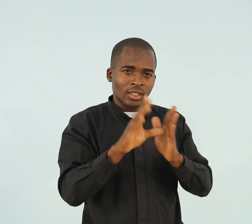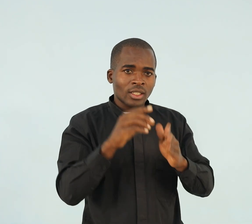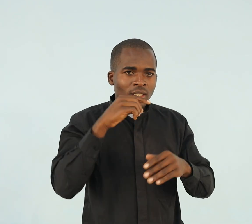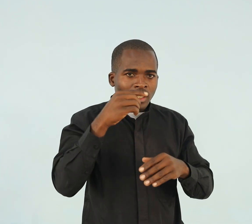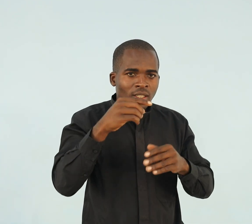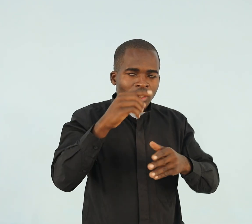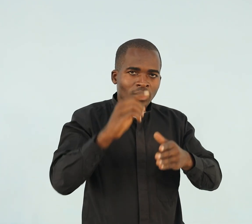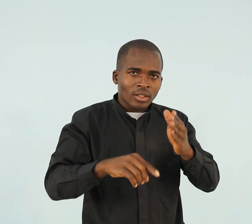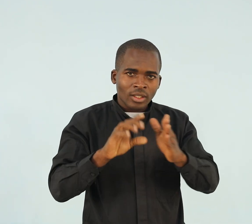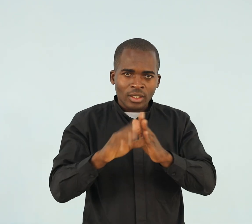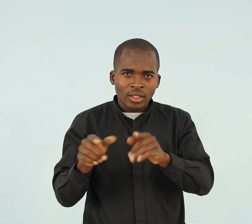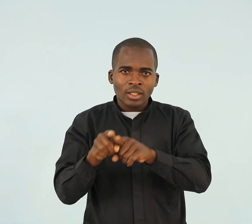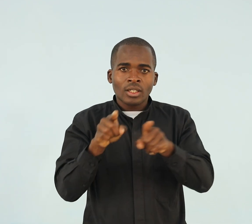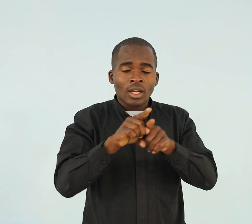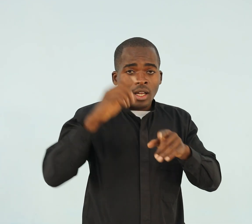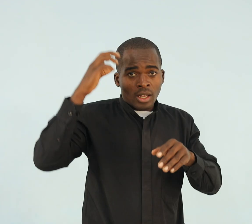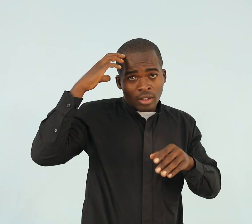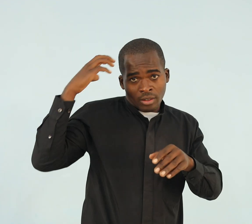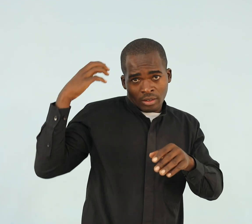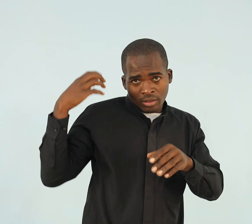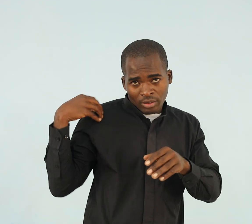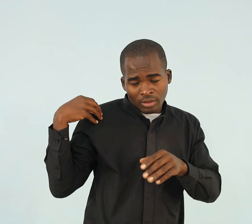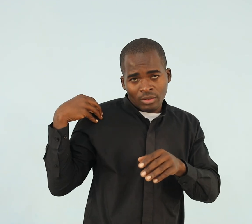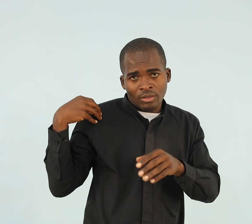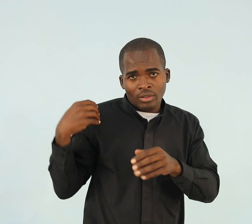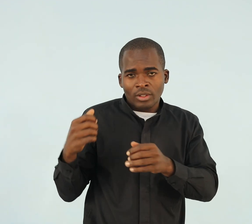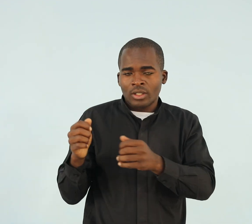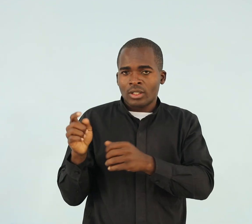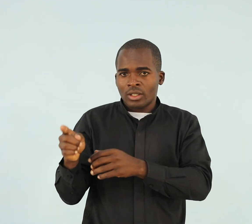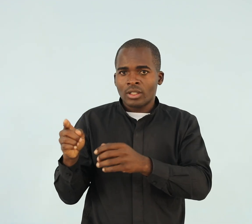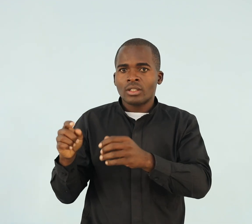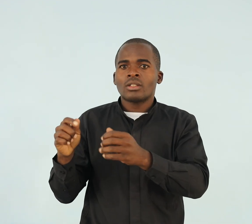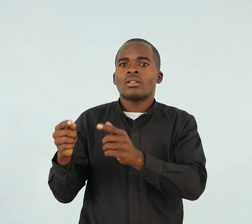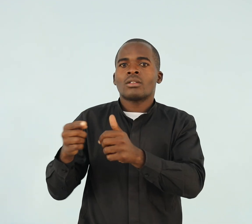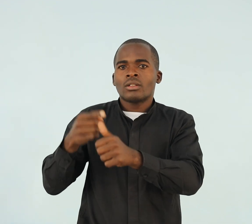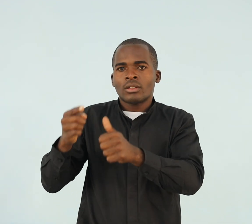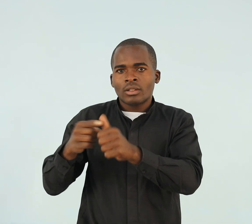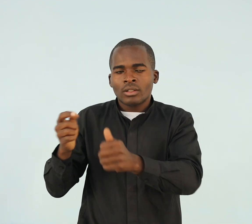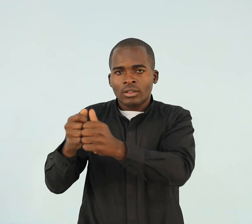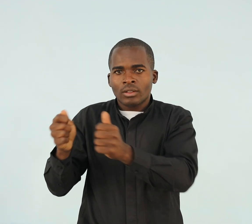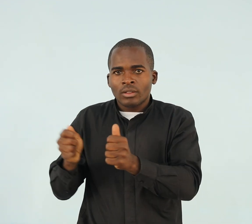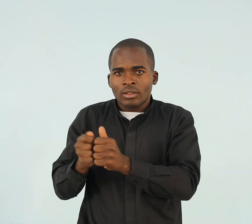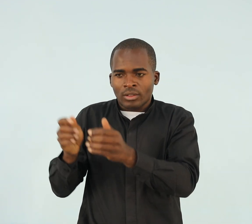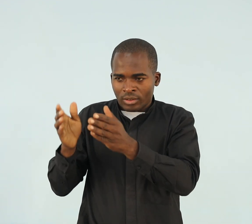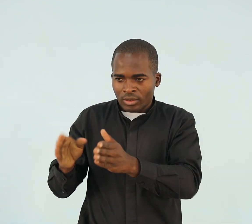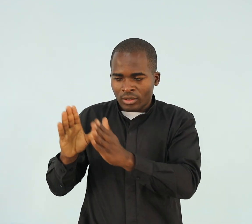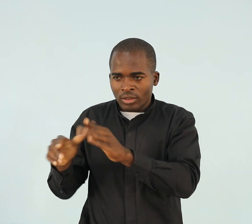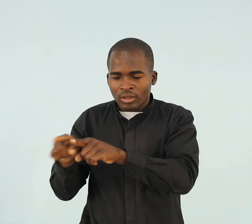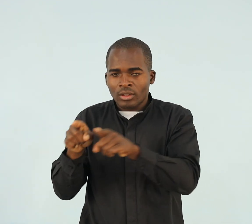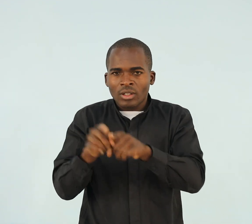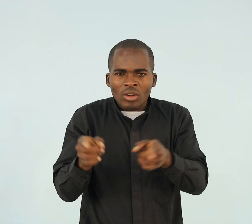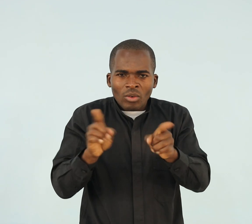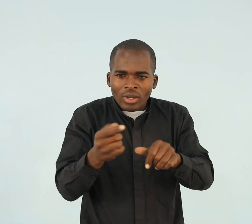the office of the Attorney General becomes vacant if another person assumes the office of President.